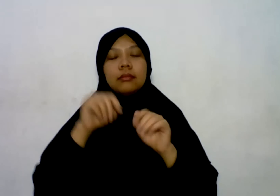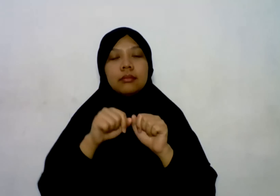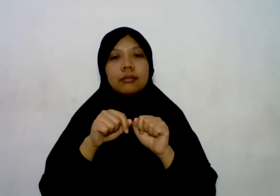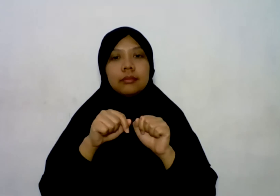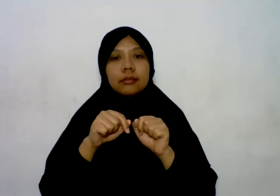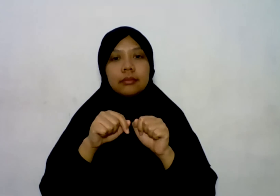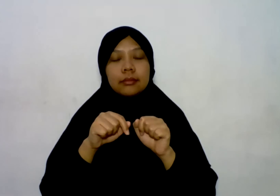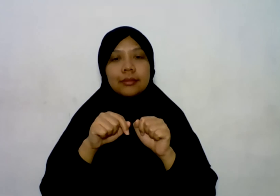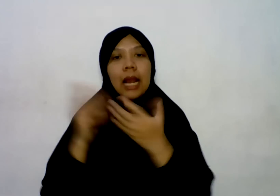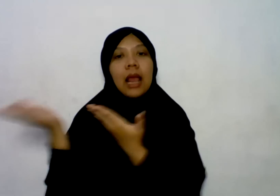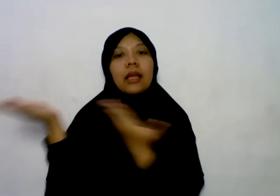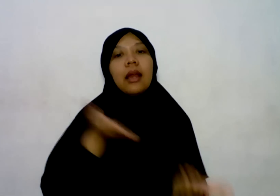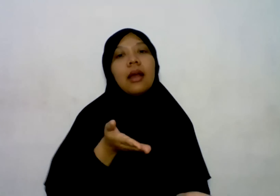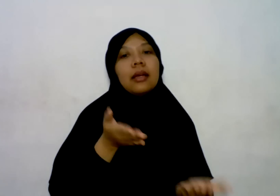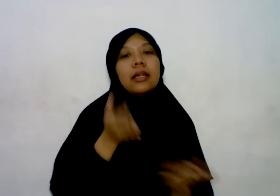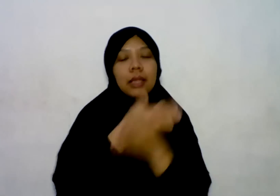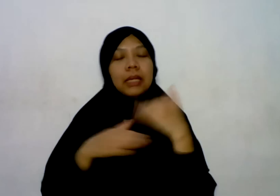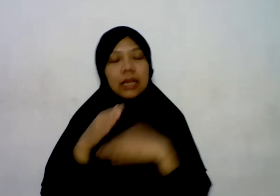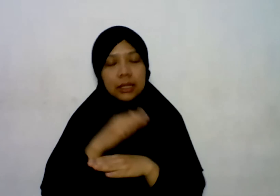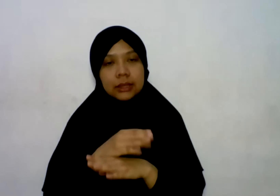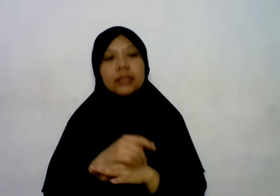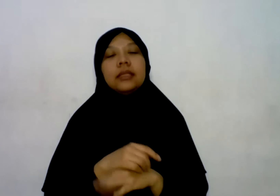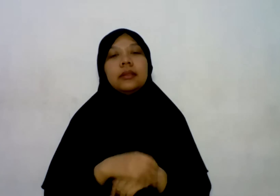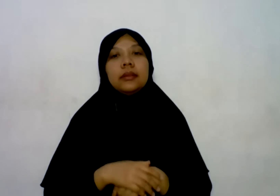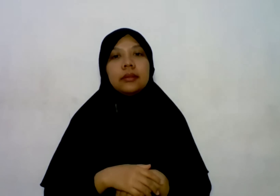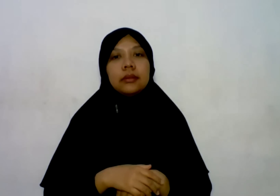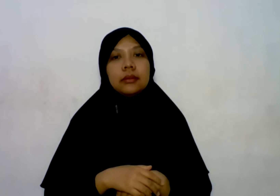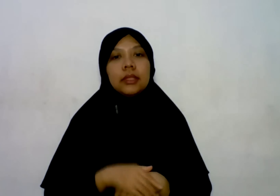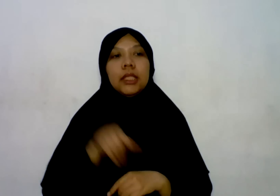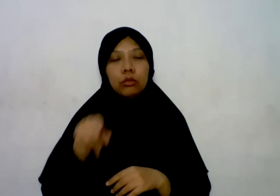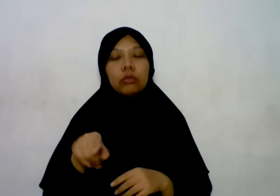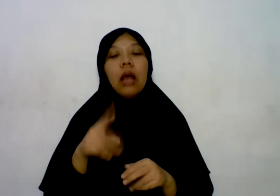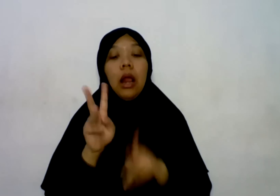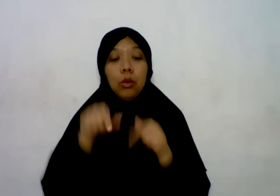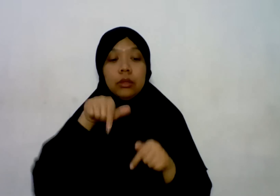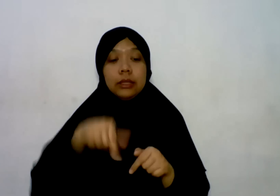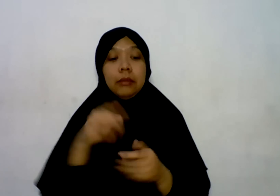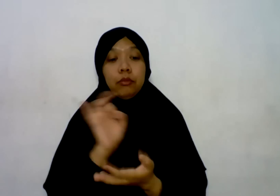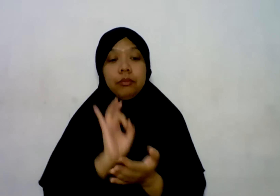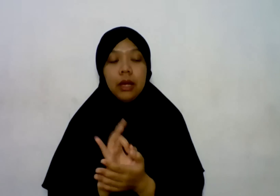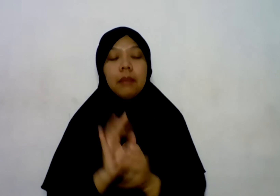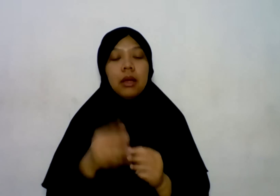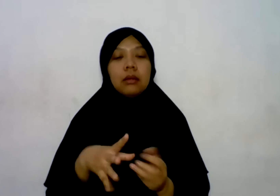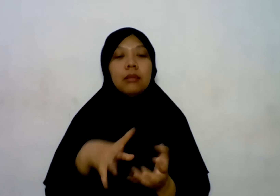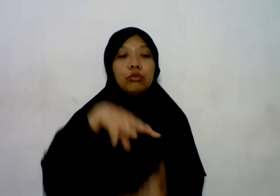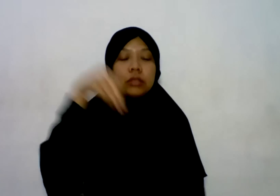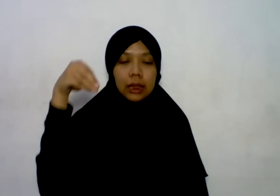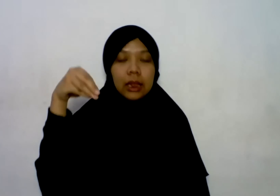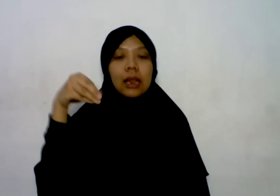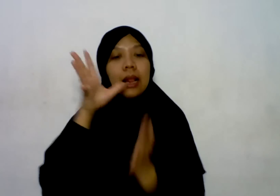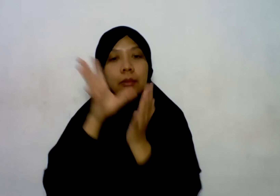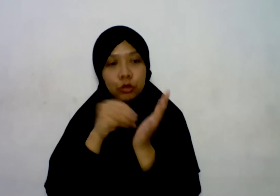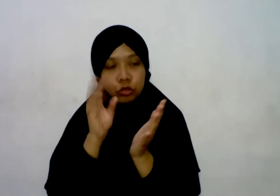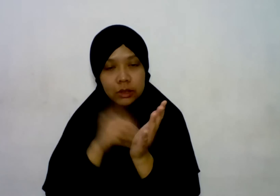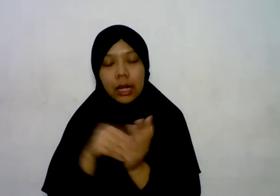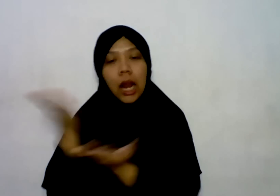disability services, or we call it ULT, Unit Layanan Disabilitas, disability services. But